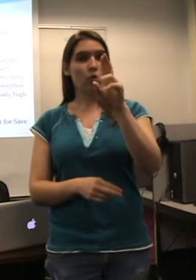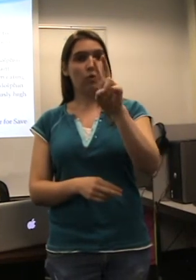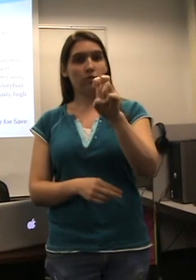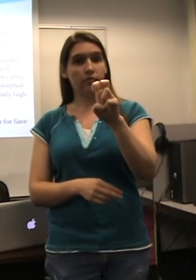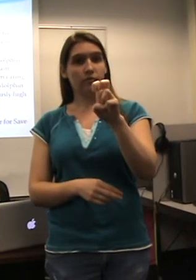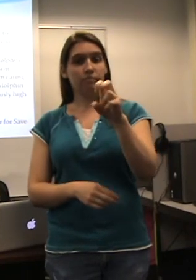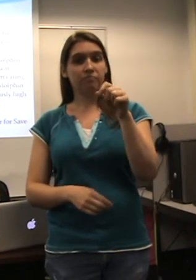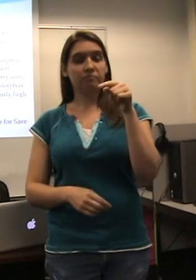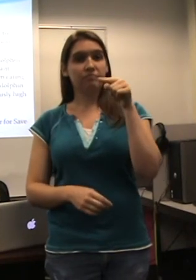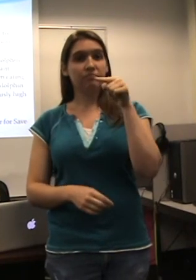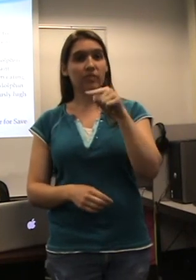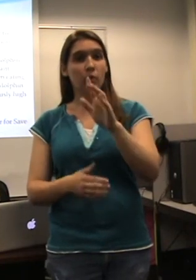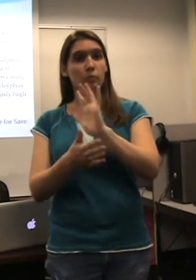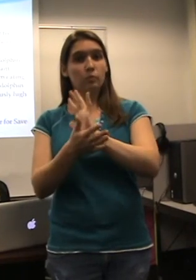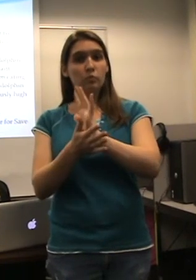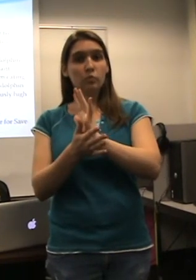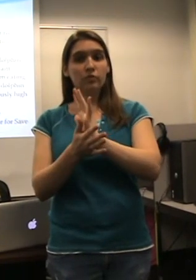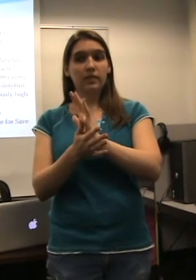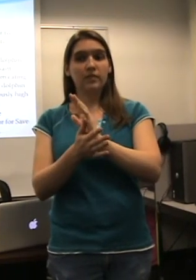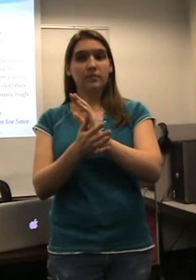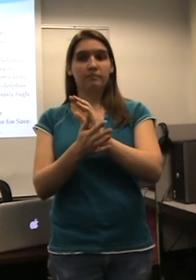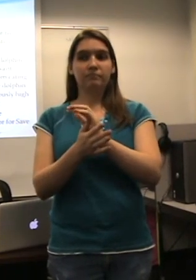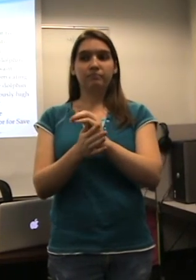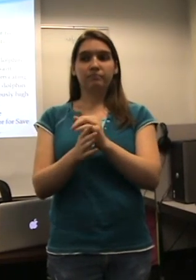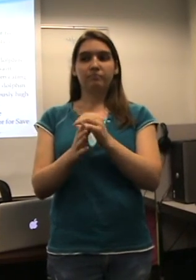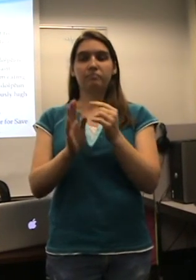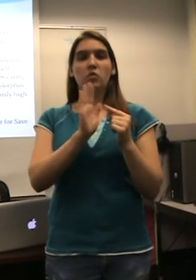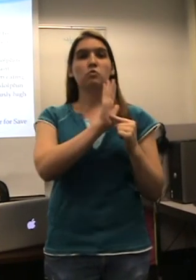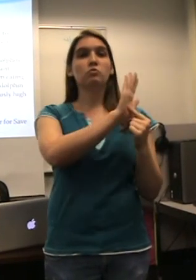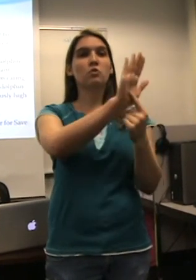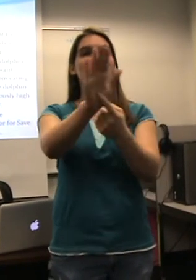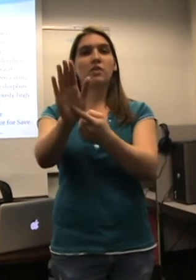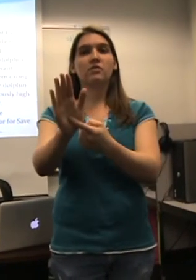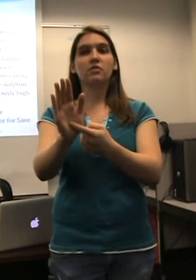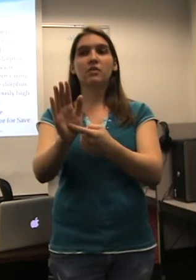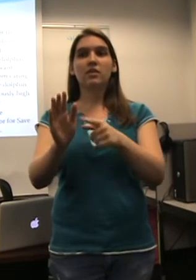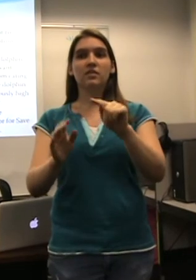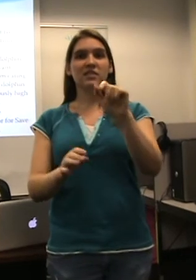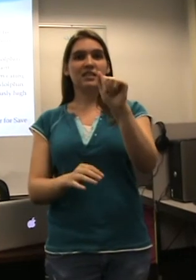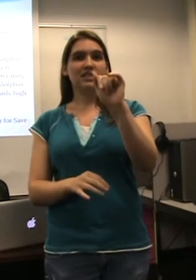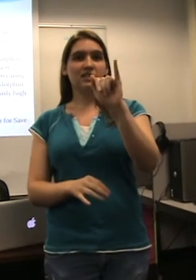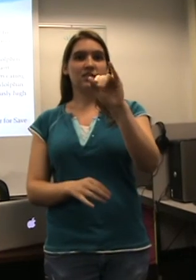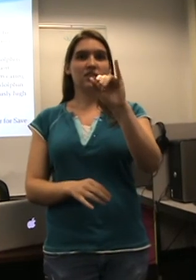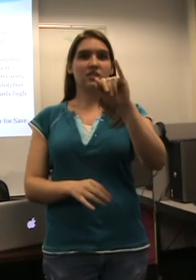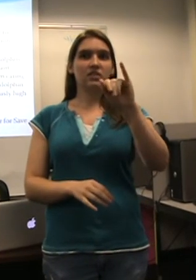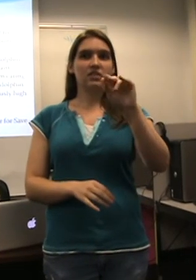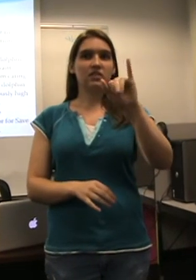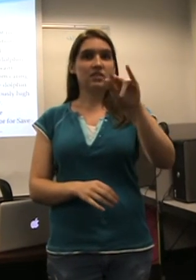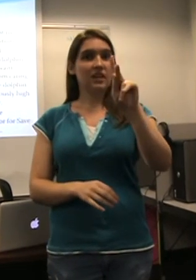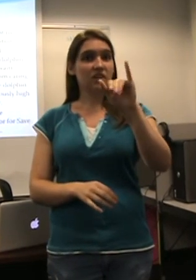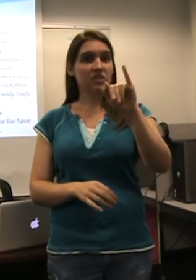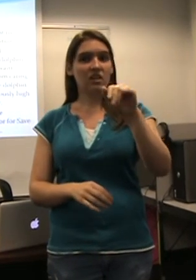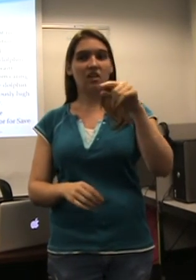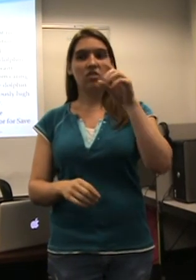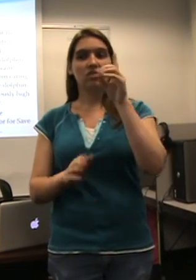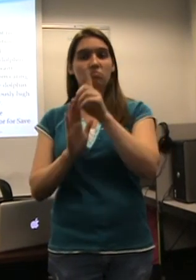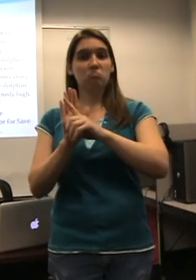exposed Taiji for the dolphin slaughters. It had hidden cameras inside the rocks,